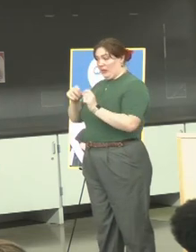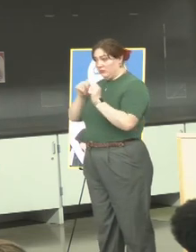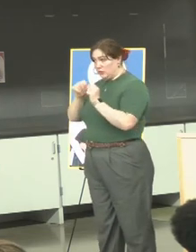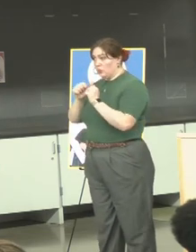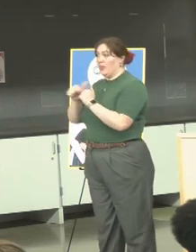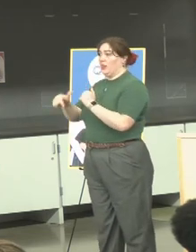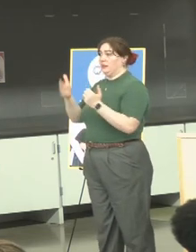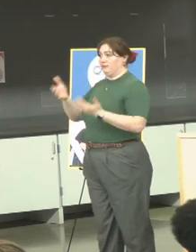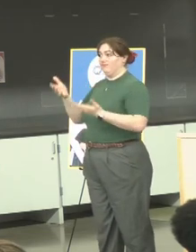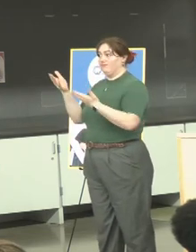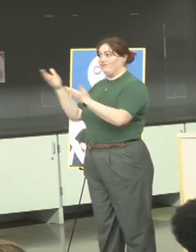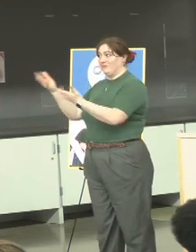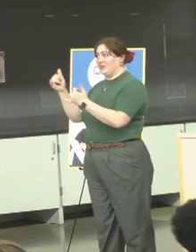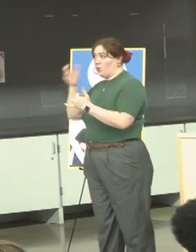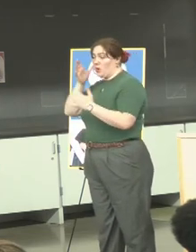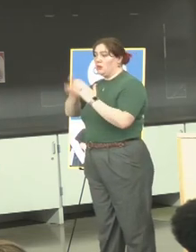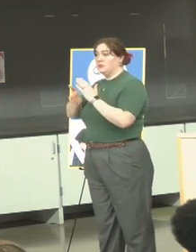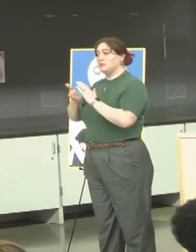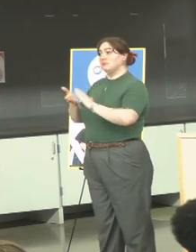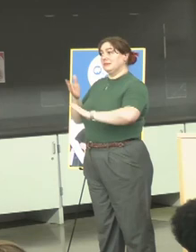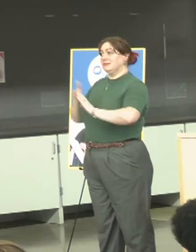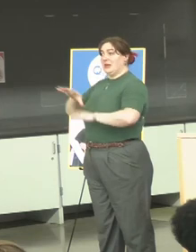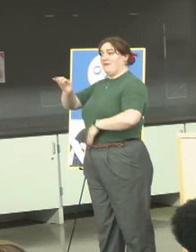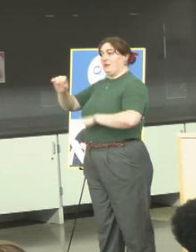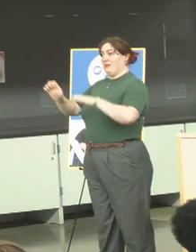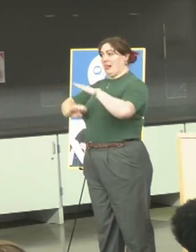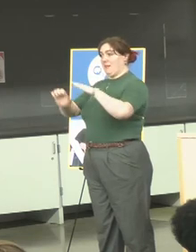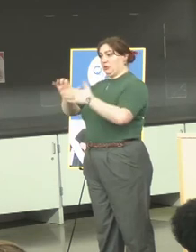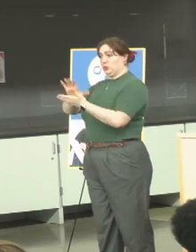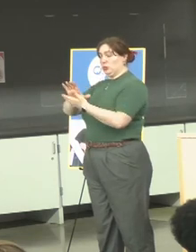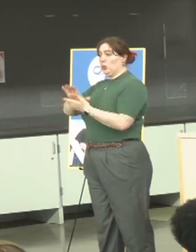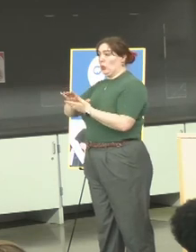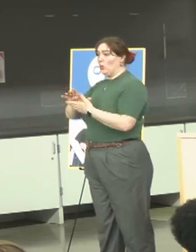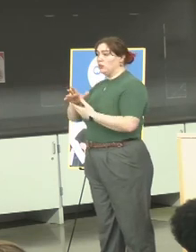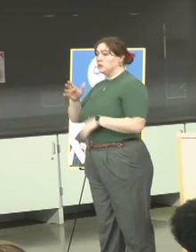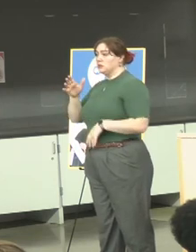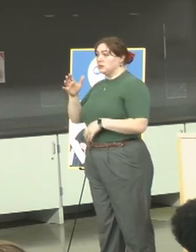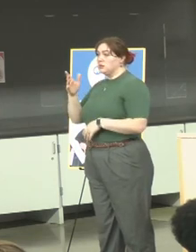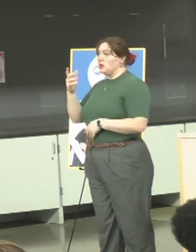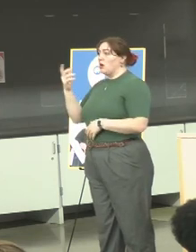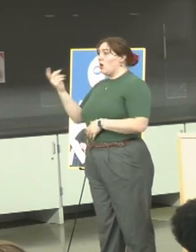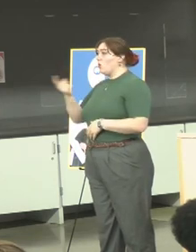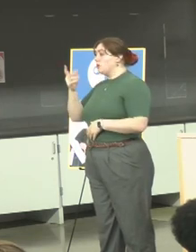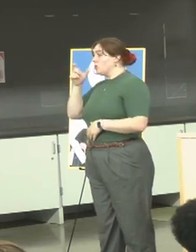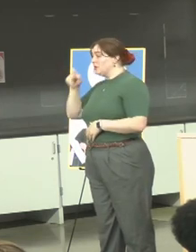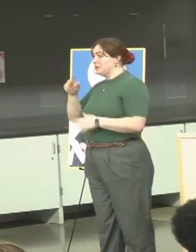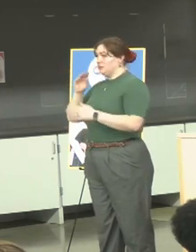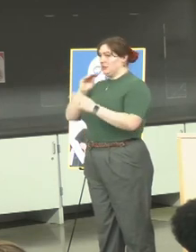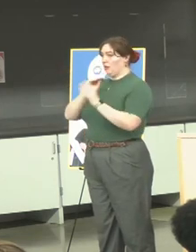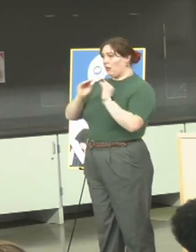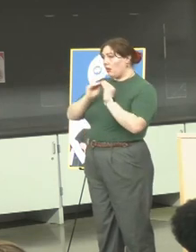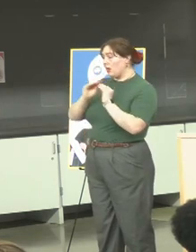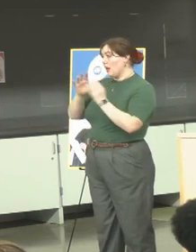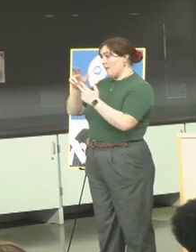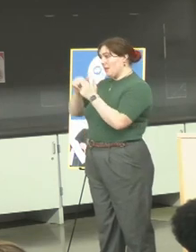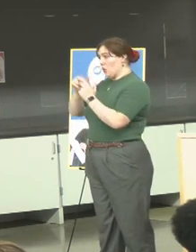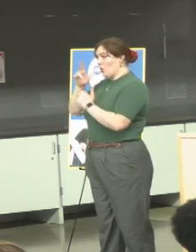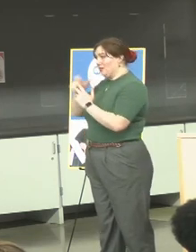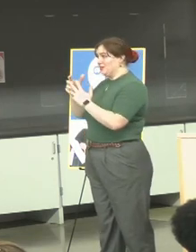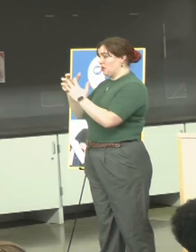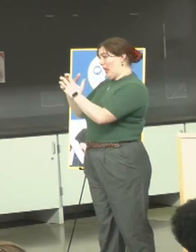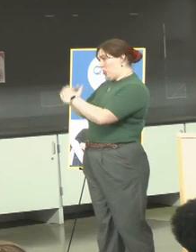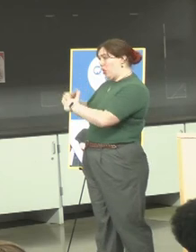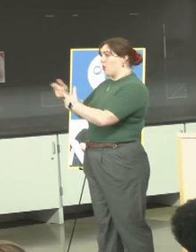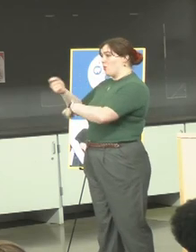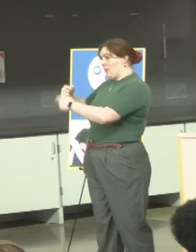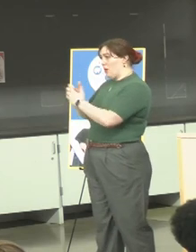proposal, still be operating 50 elementary schools. There will always need to be maintenance. Buildings will need to be replaced. But we need